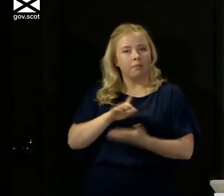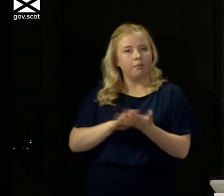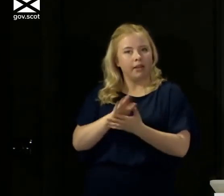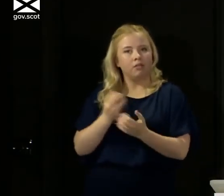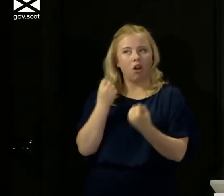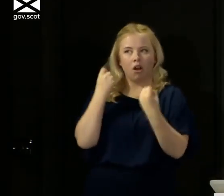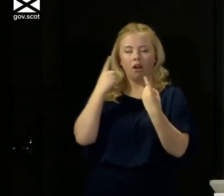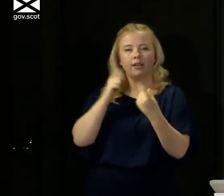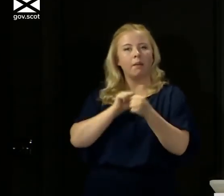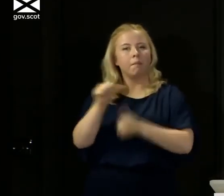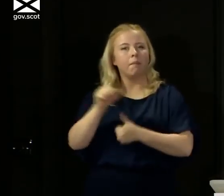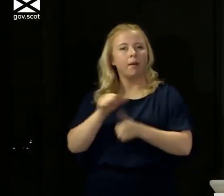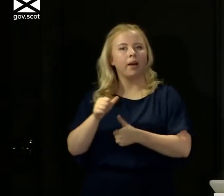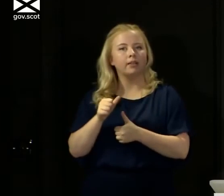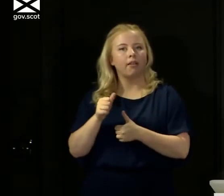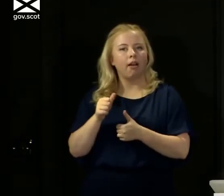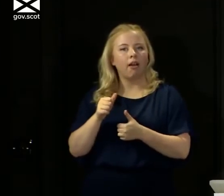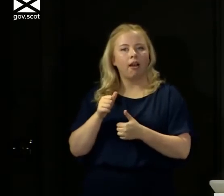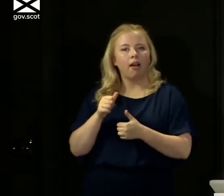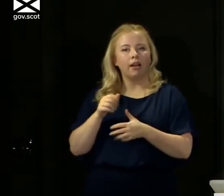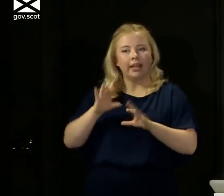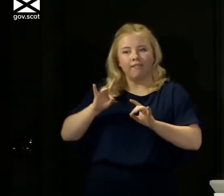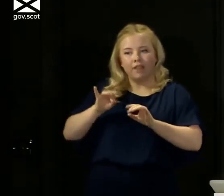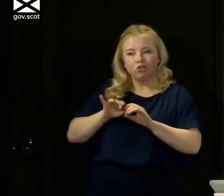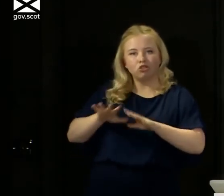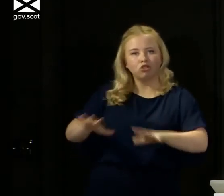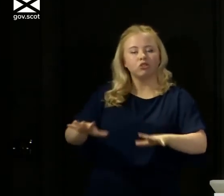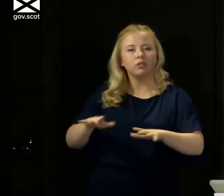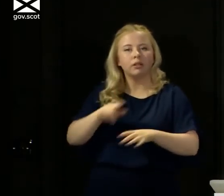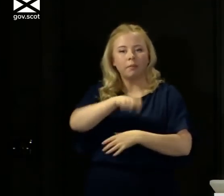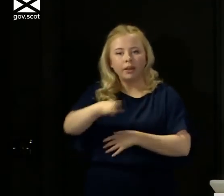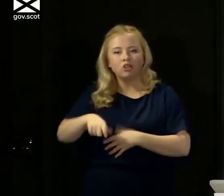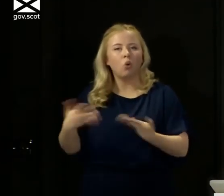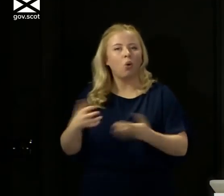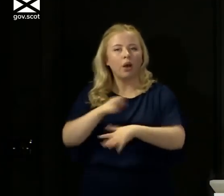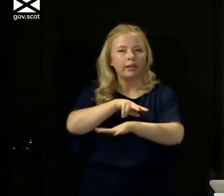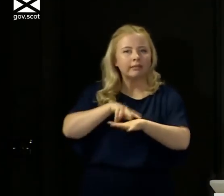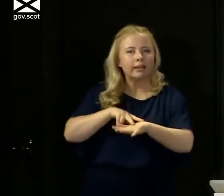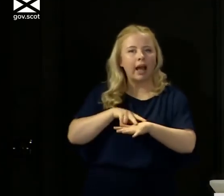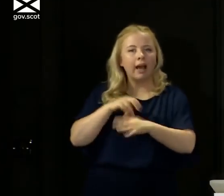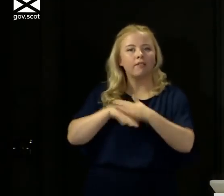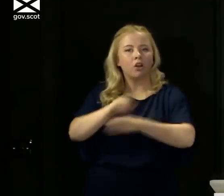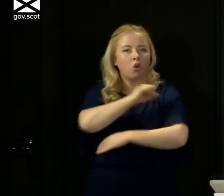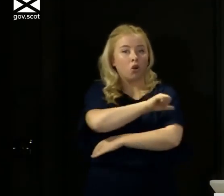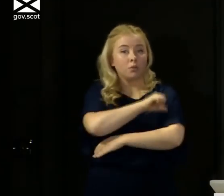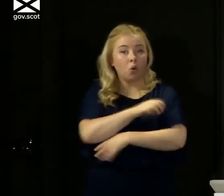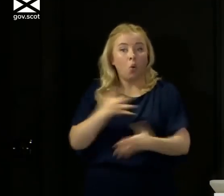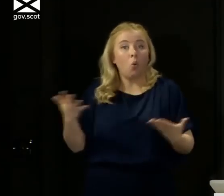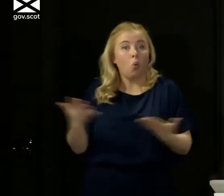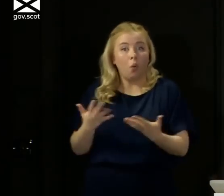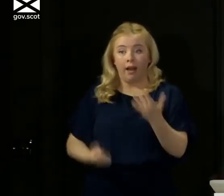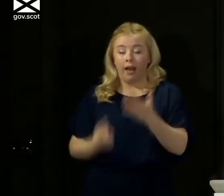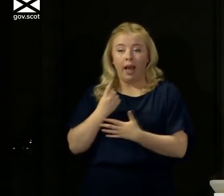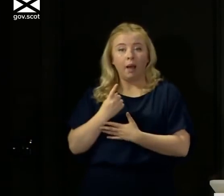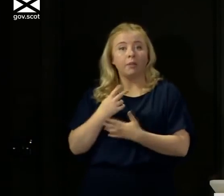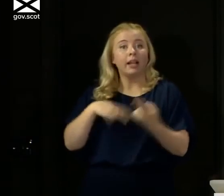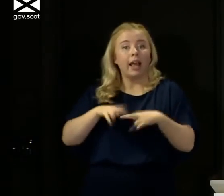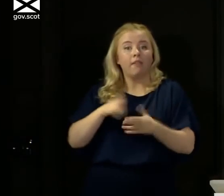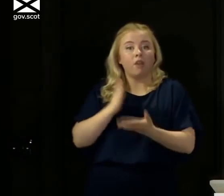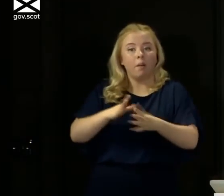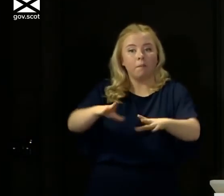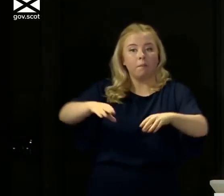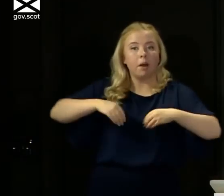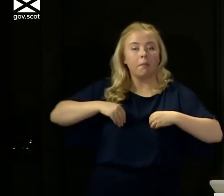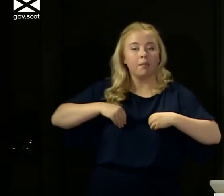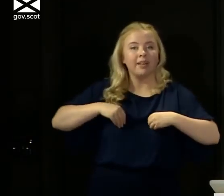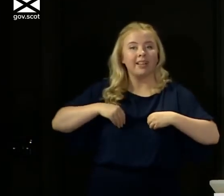which infections amongst patients or people working in hospitals were actually contracted in hospital or may have been